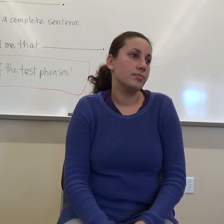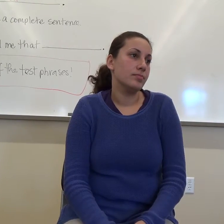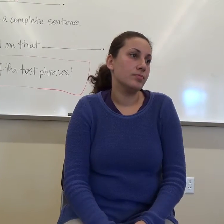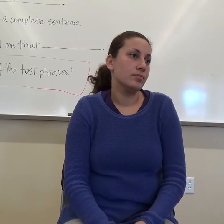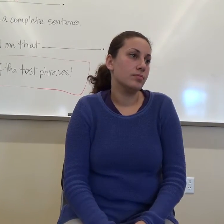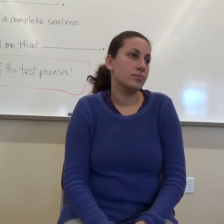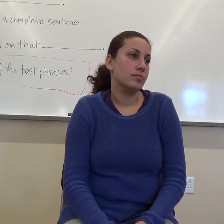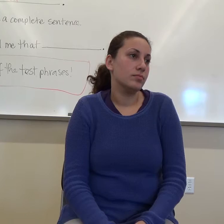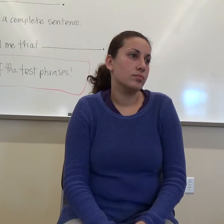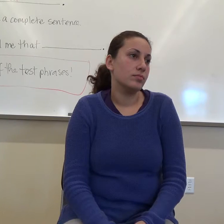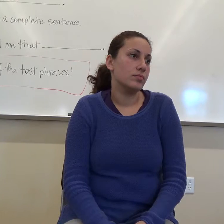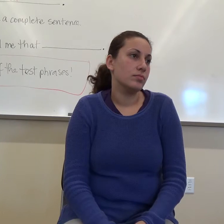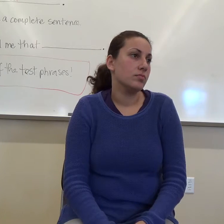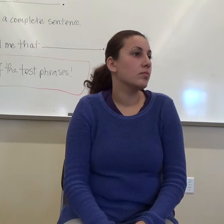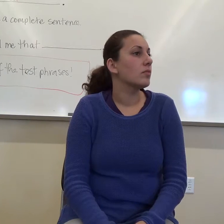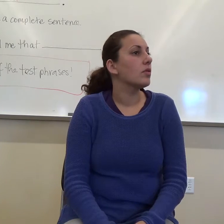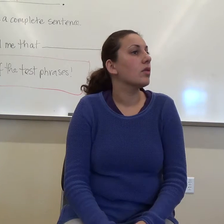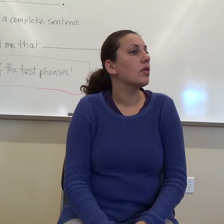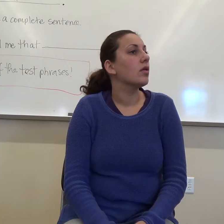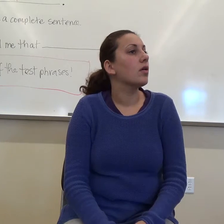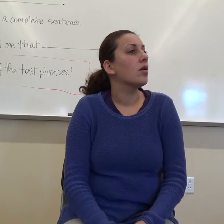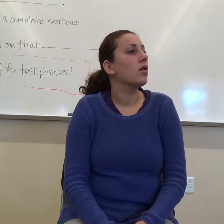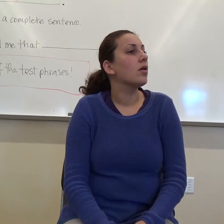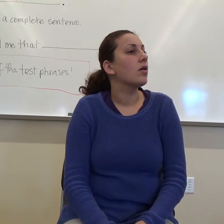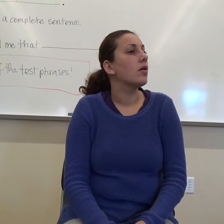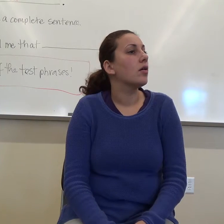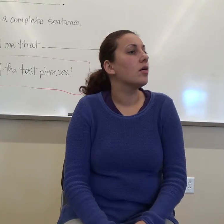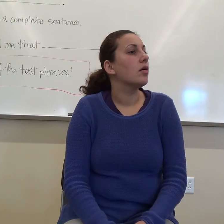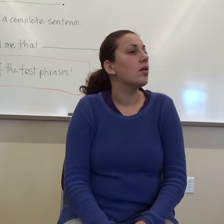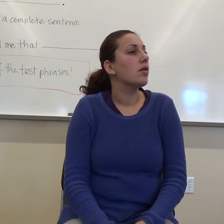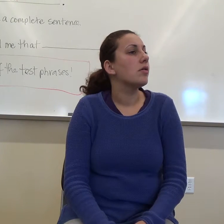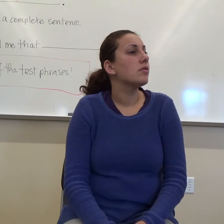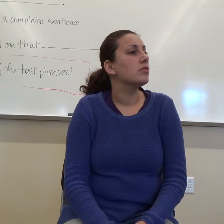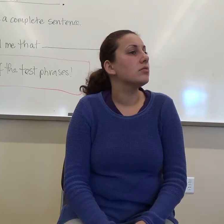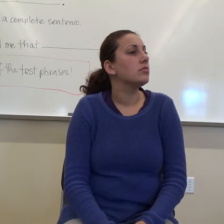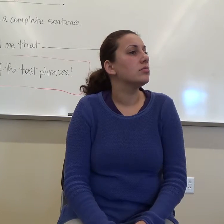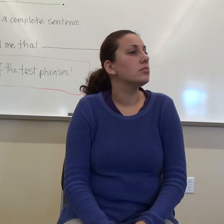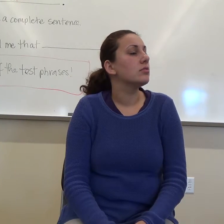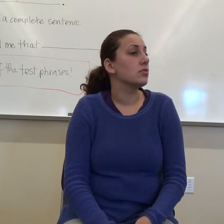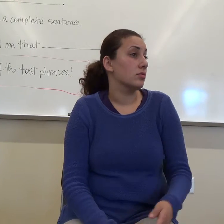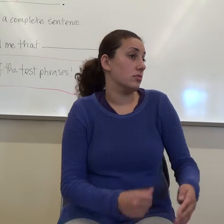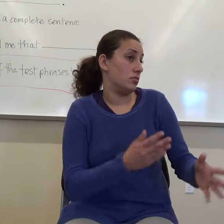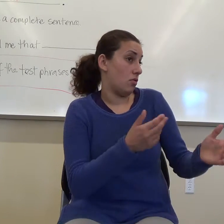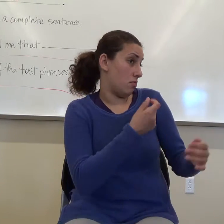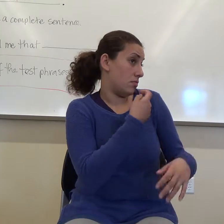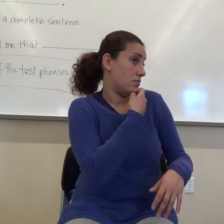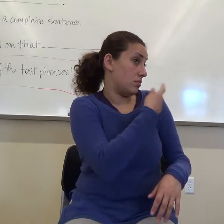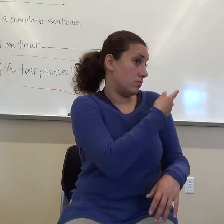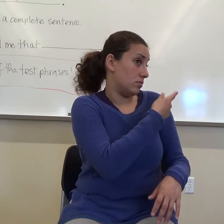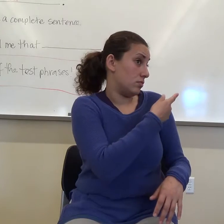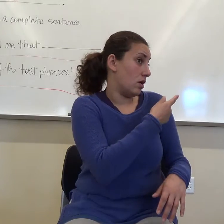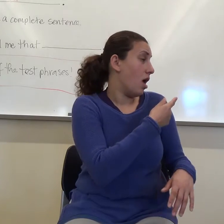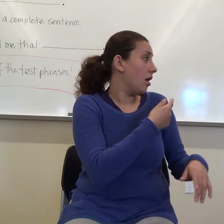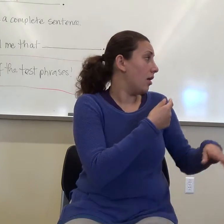better. One of them is get into college. So that's not gonna be the main idea. Does that make